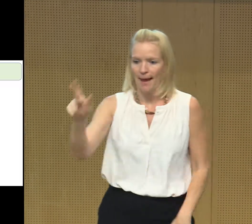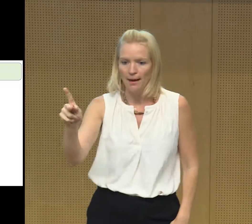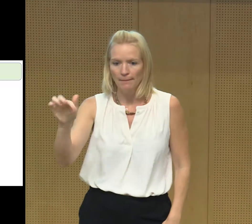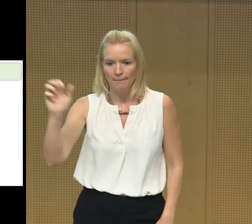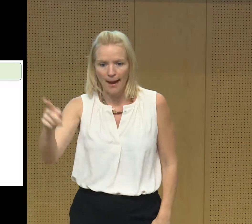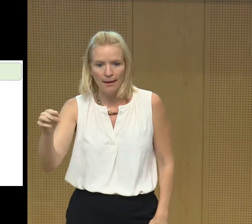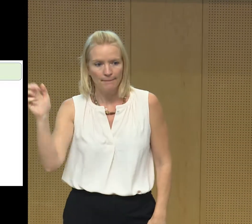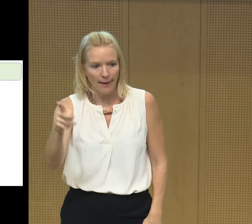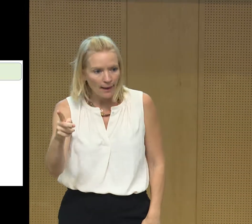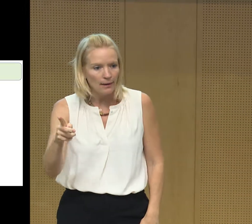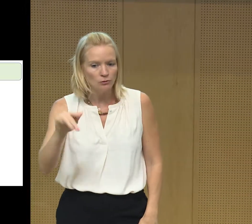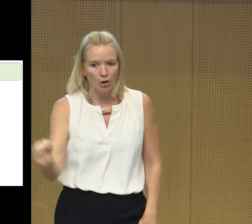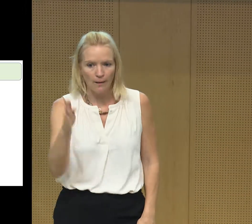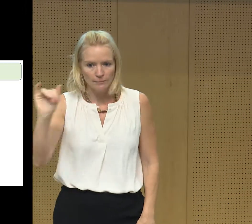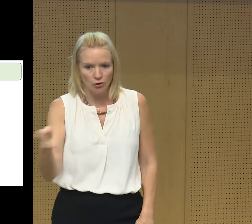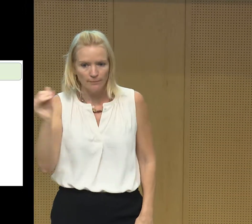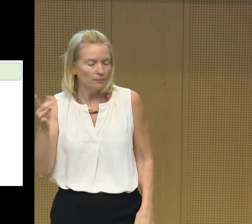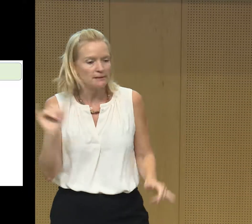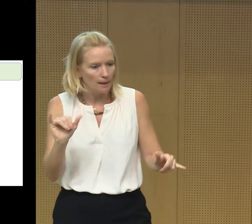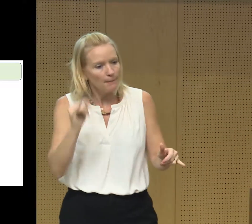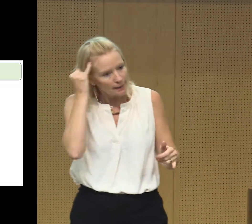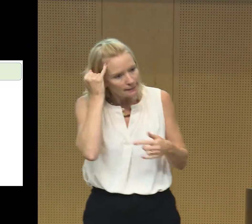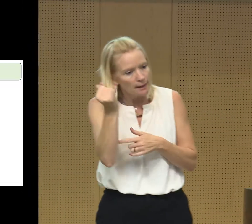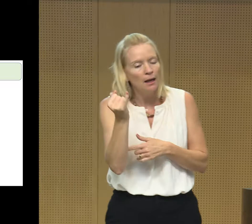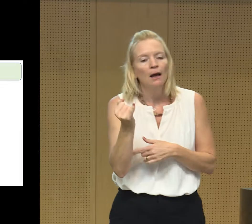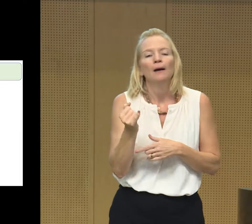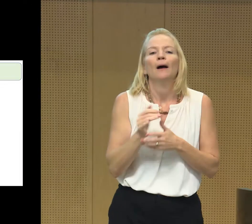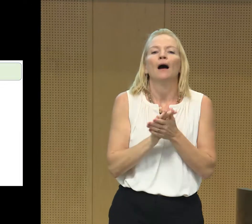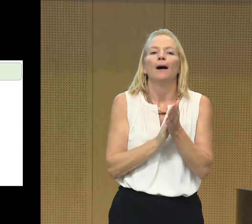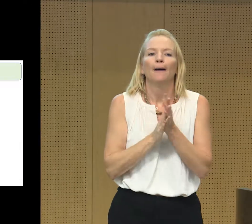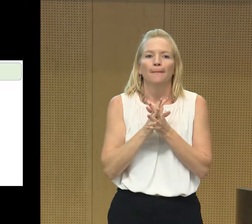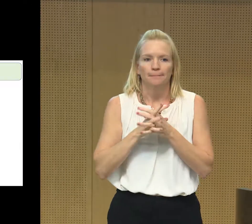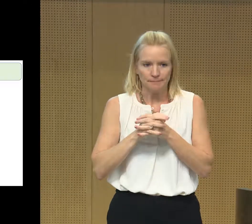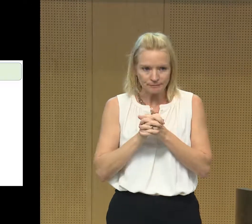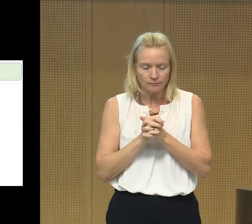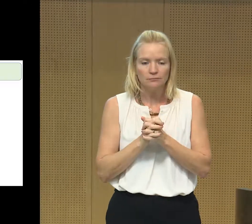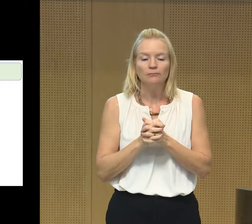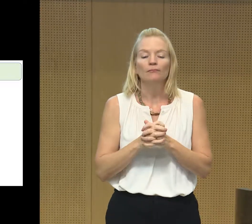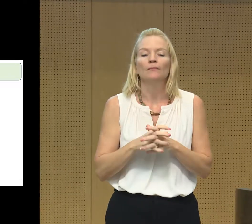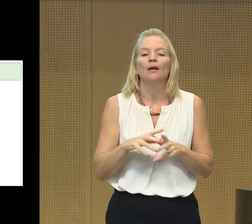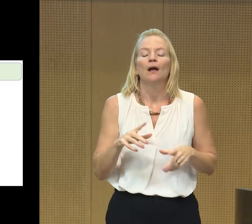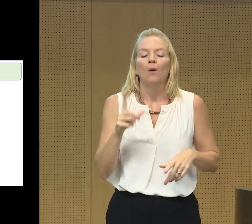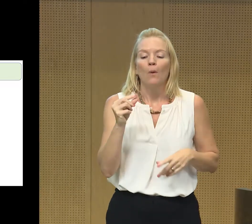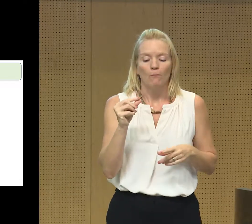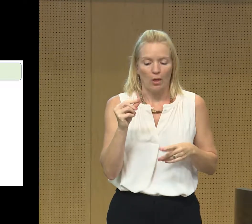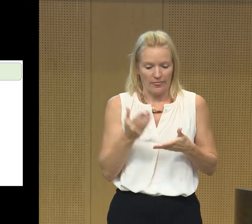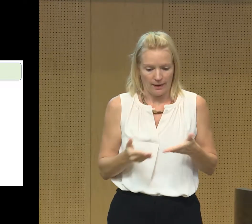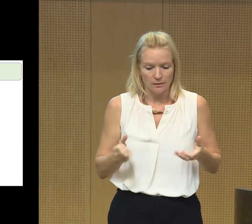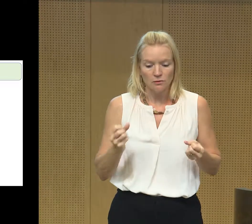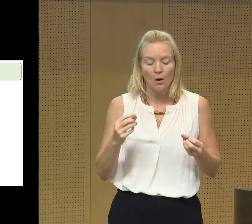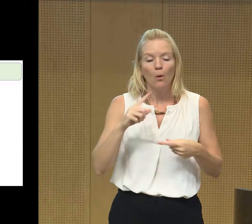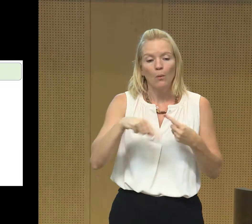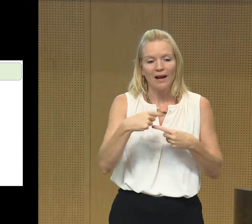Like each individual letter becomes a word that is spelled.